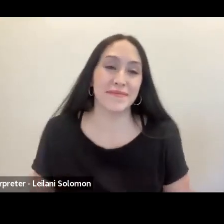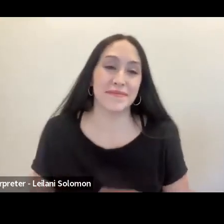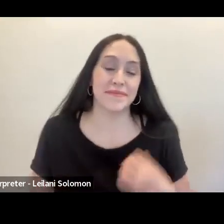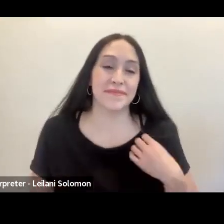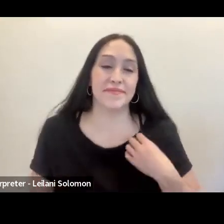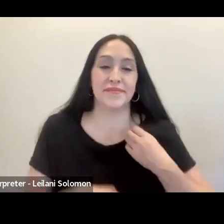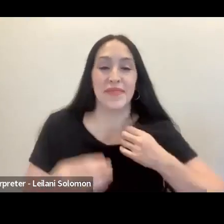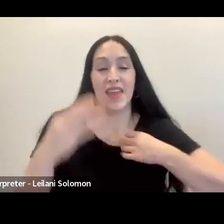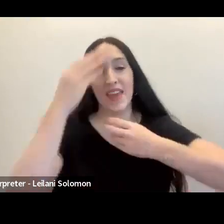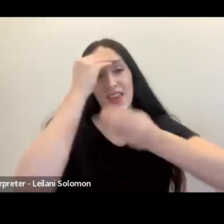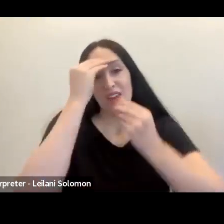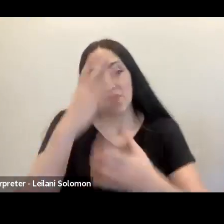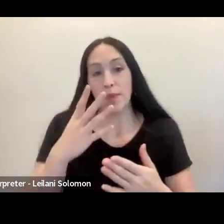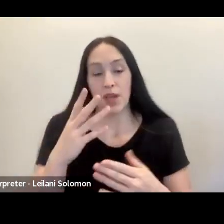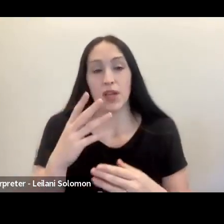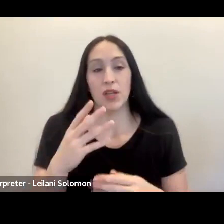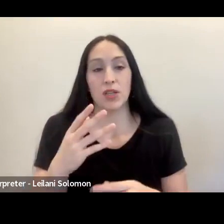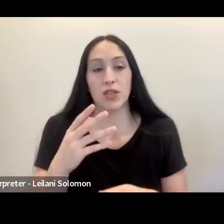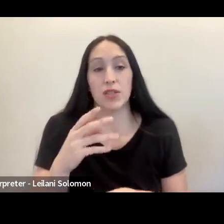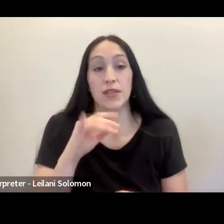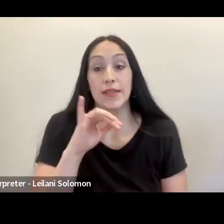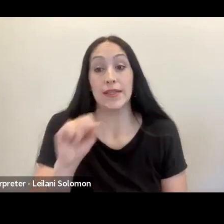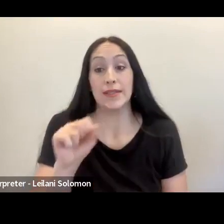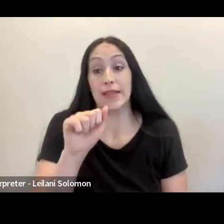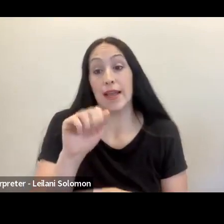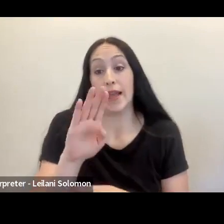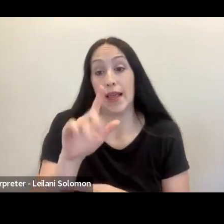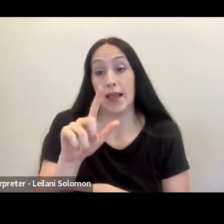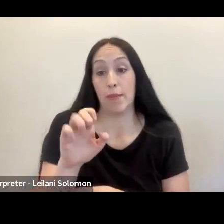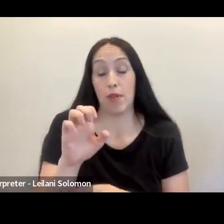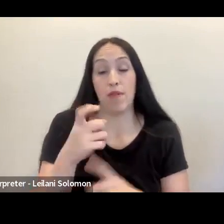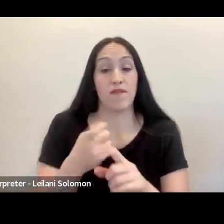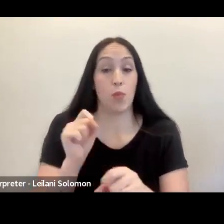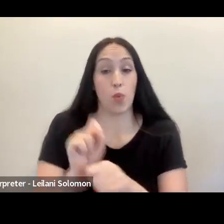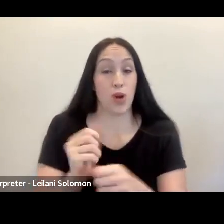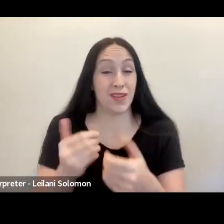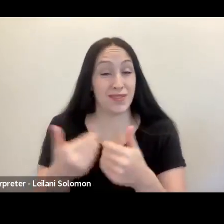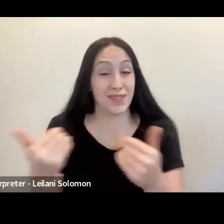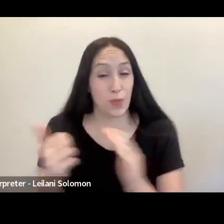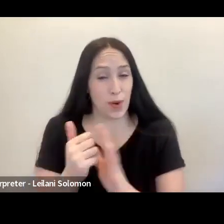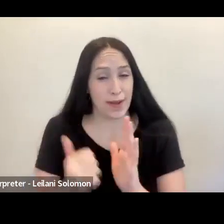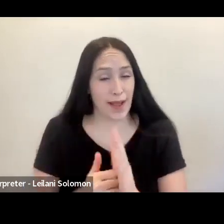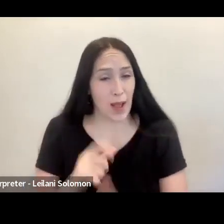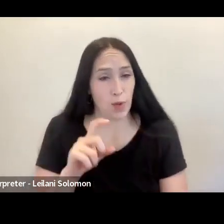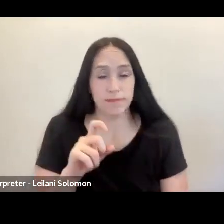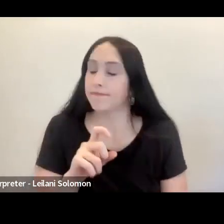be saved. Is Able for Work a separate account? No. When you make the